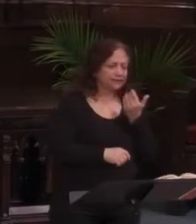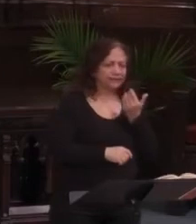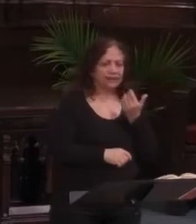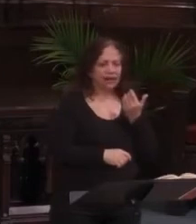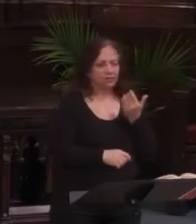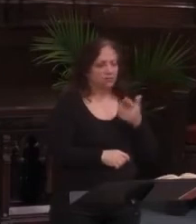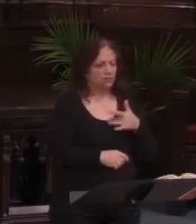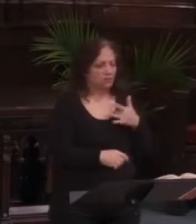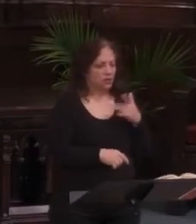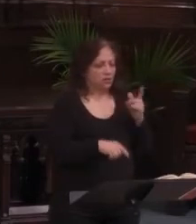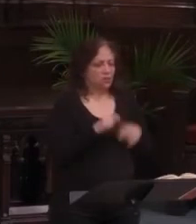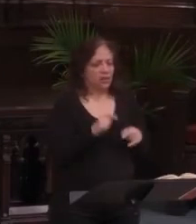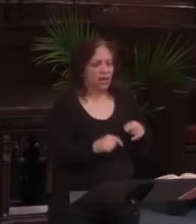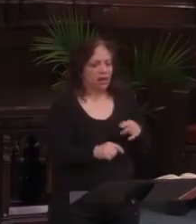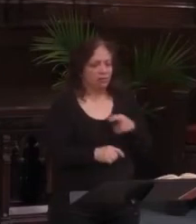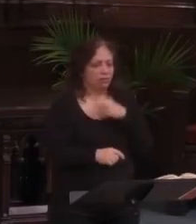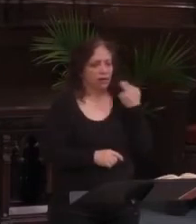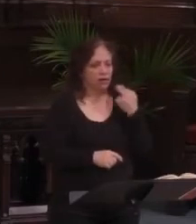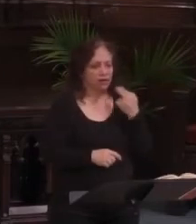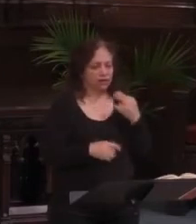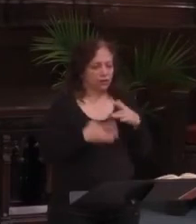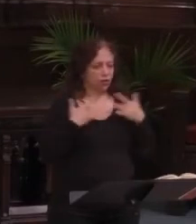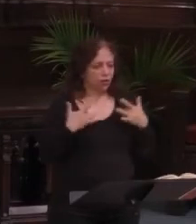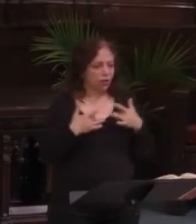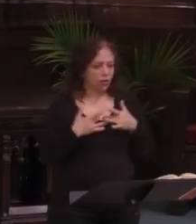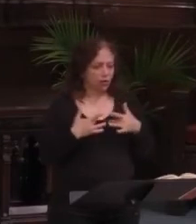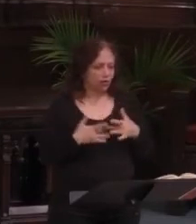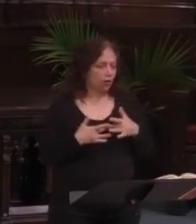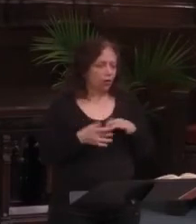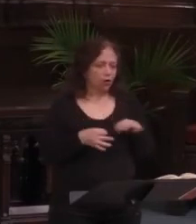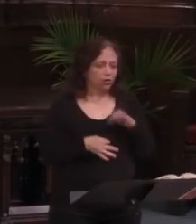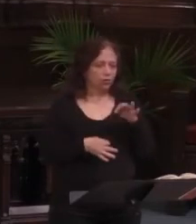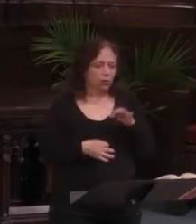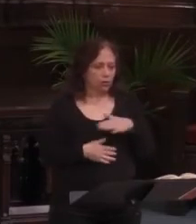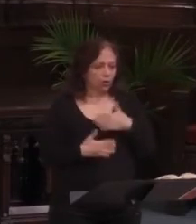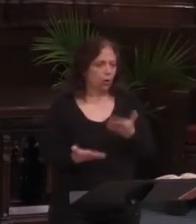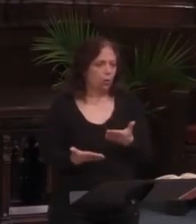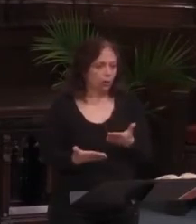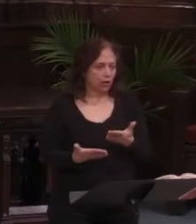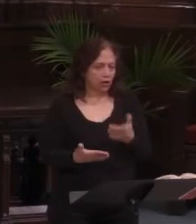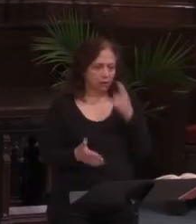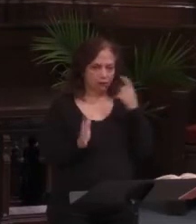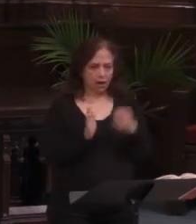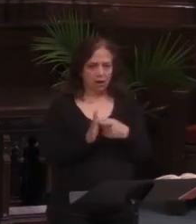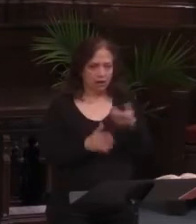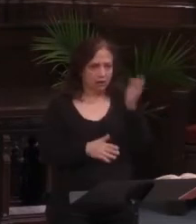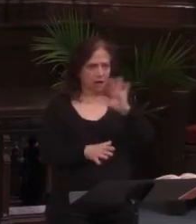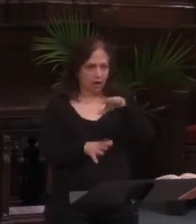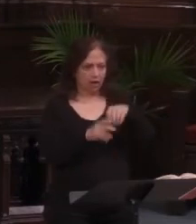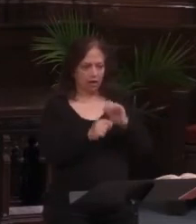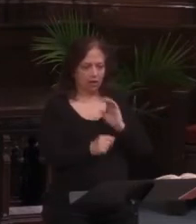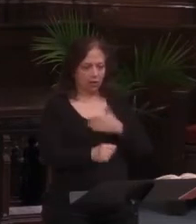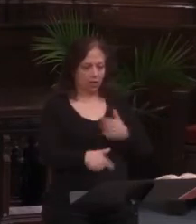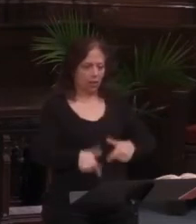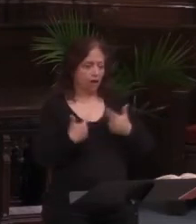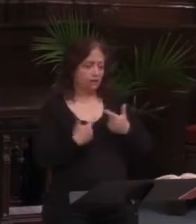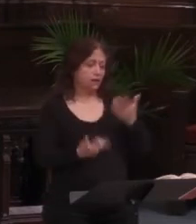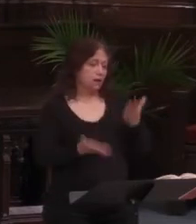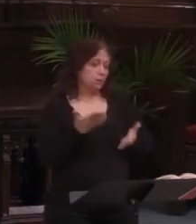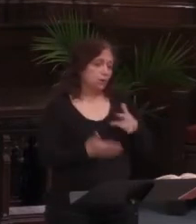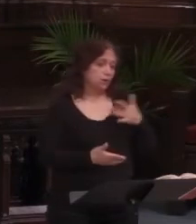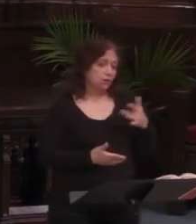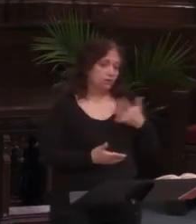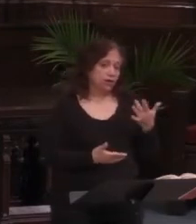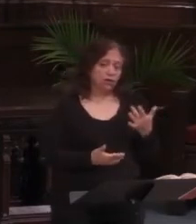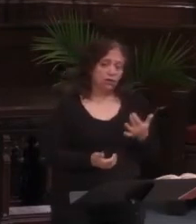ashamed to risk opening up and recognizing God's spirit in our lives. Maybe we feel like we